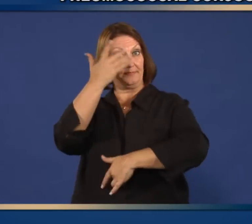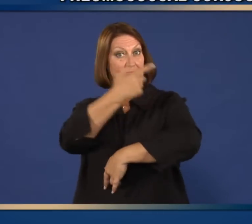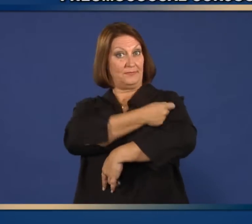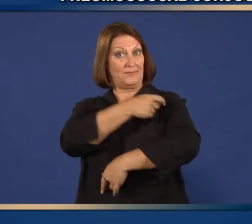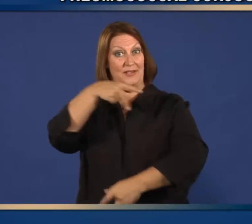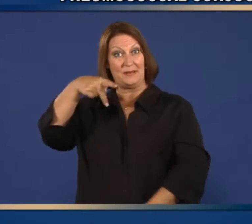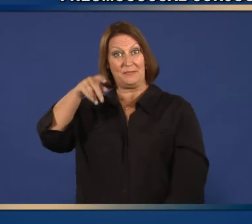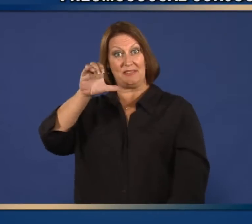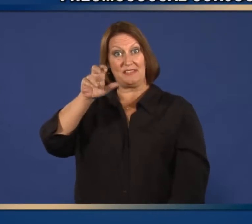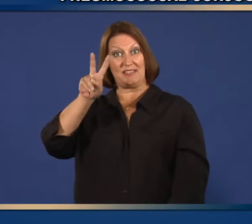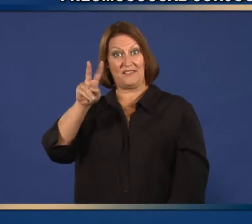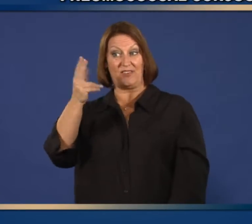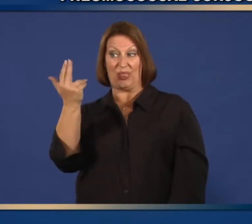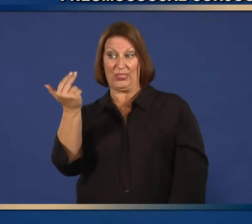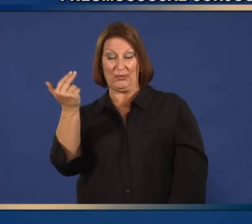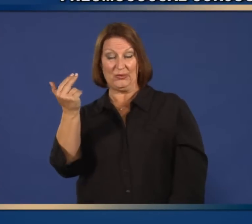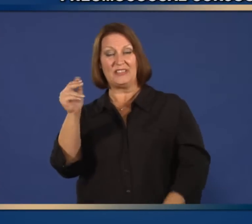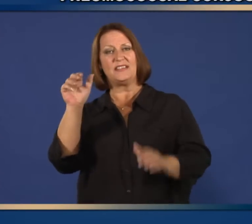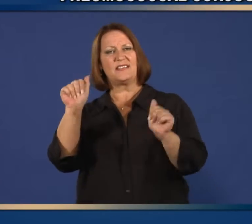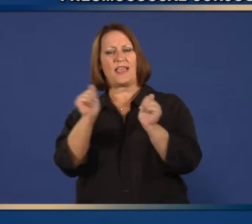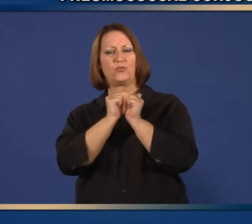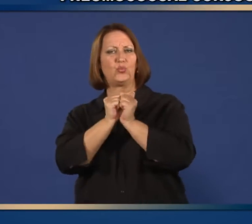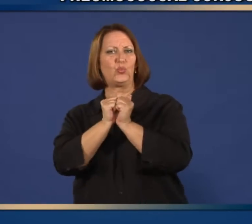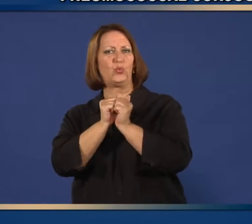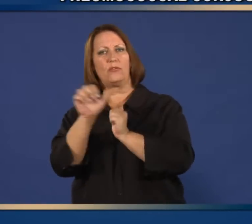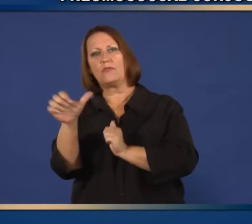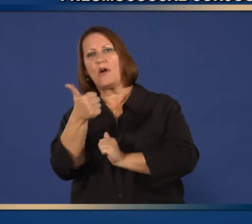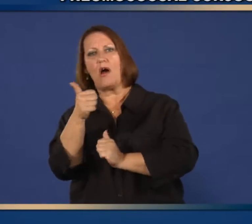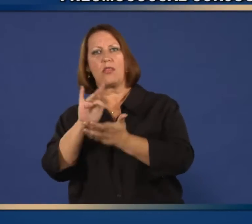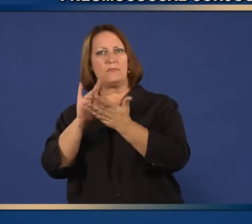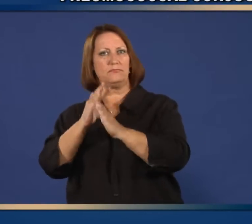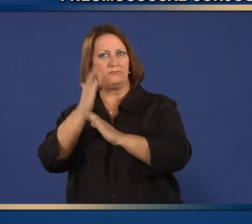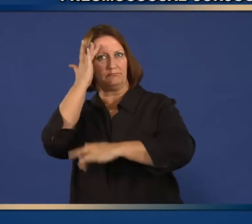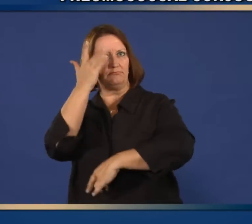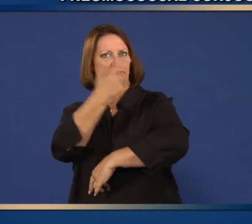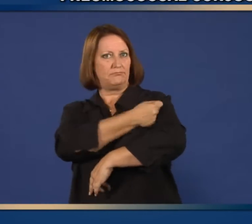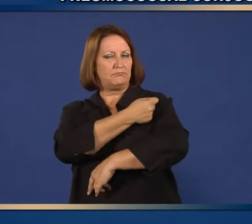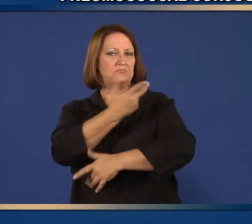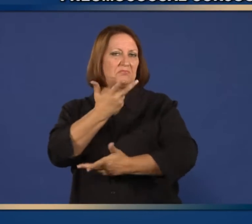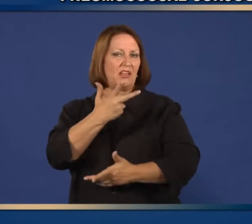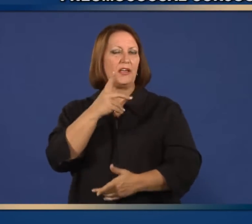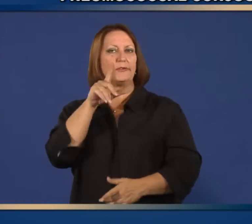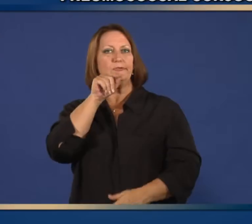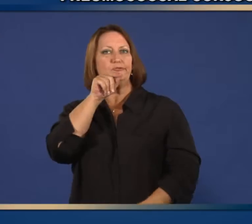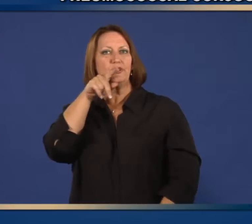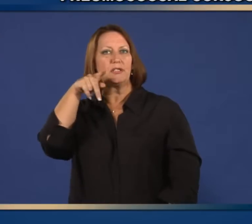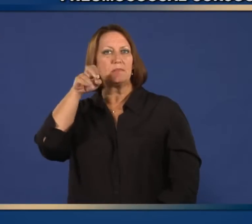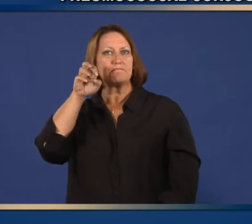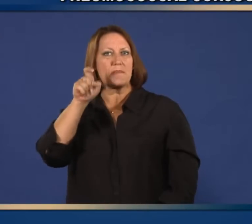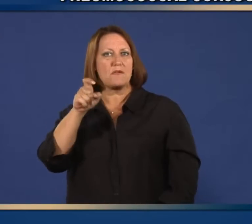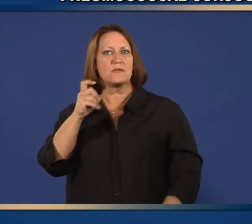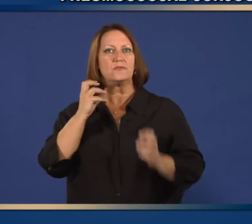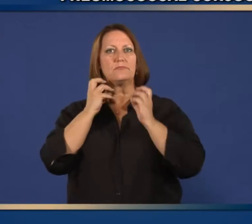PCV13 may be given at the same time as other vaccines.